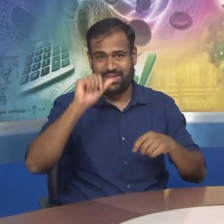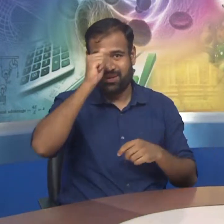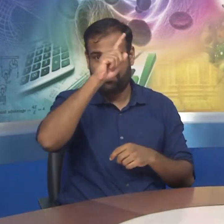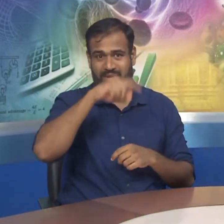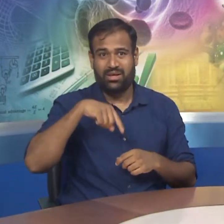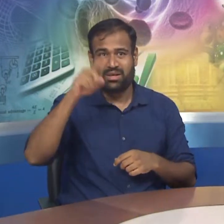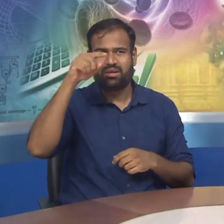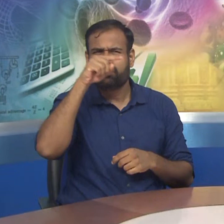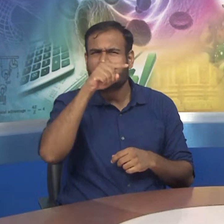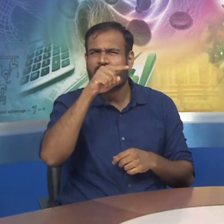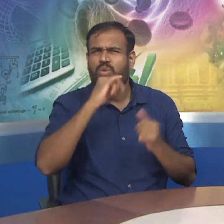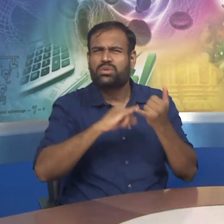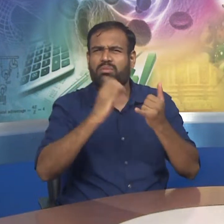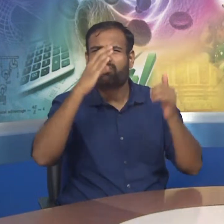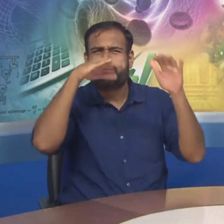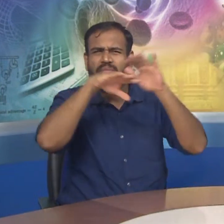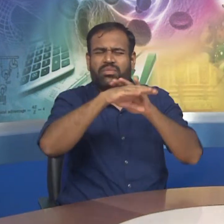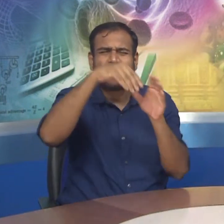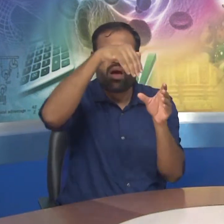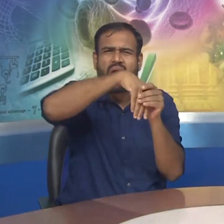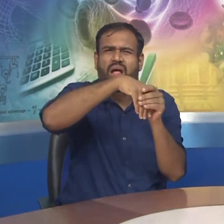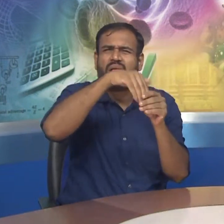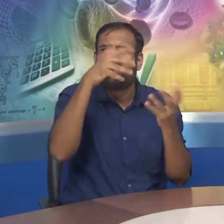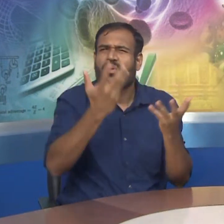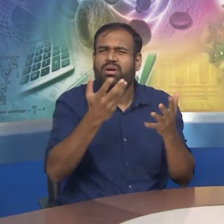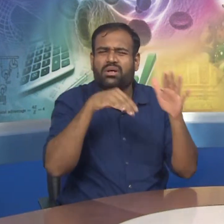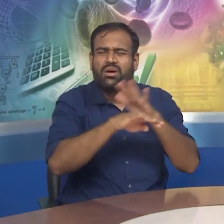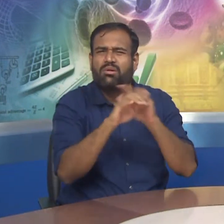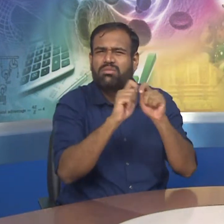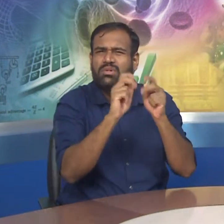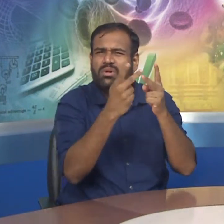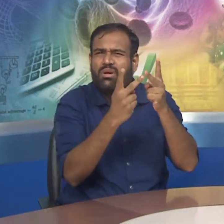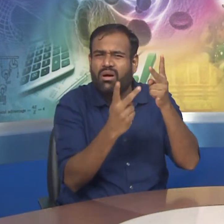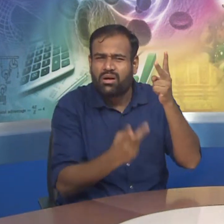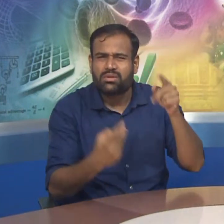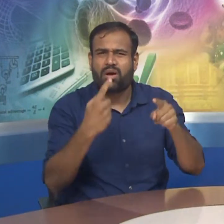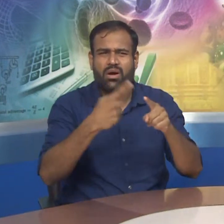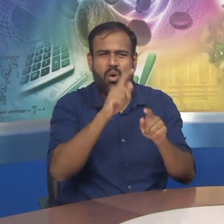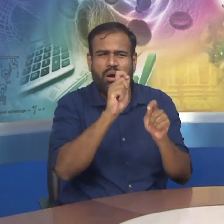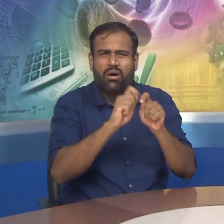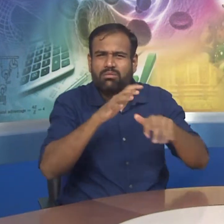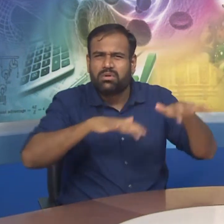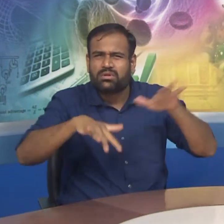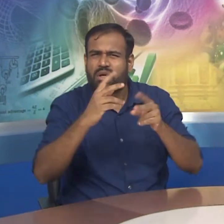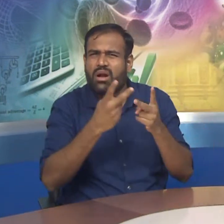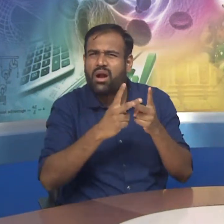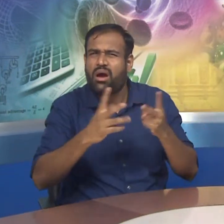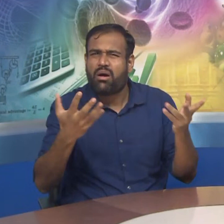We also will be able to describe the composition and organization of the Supreme Court of India.